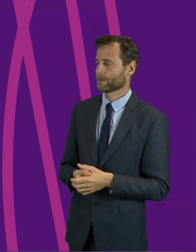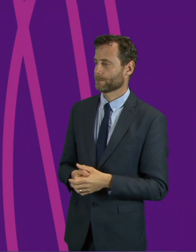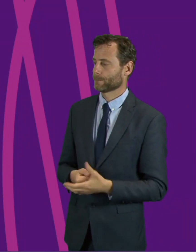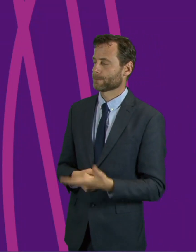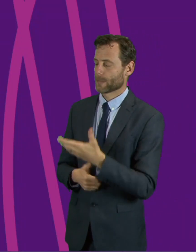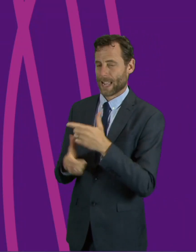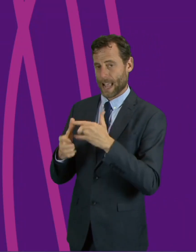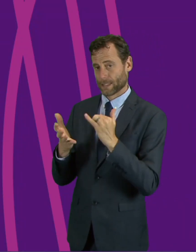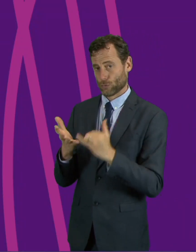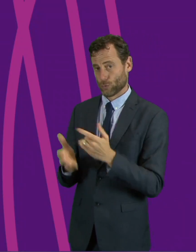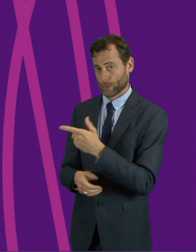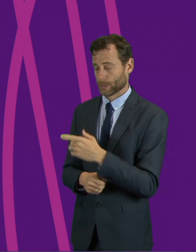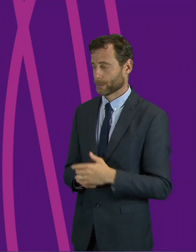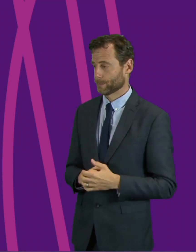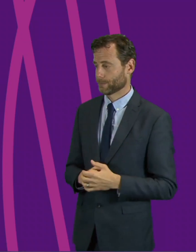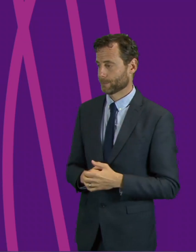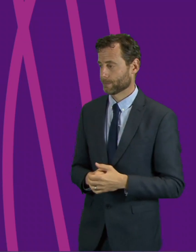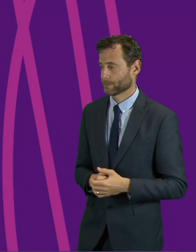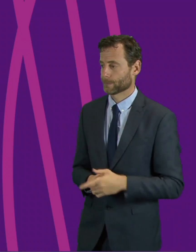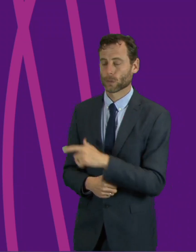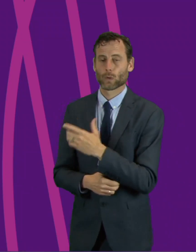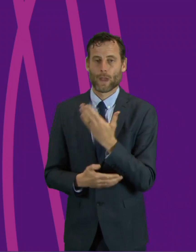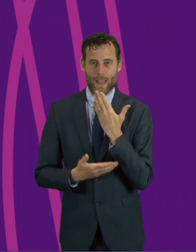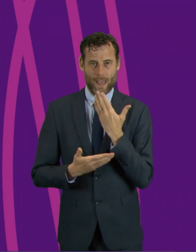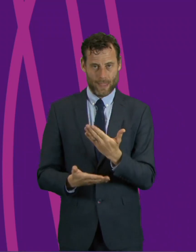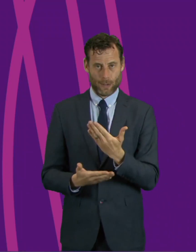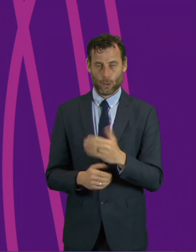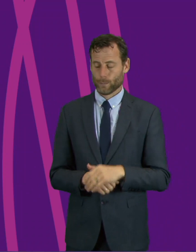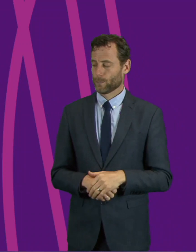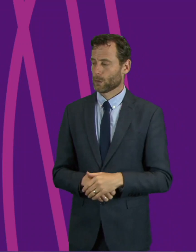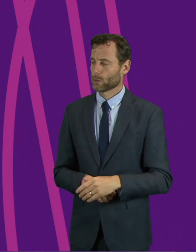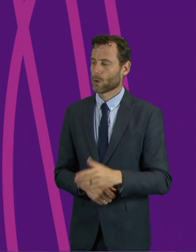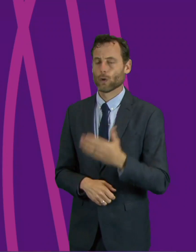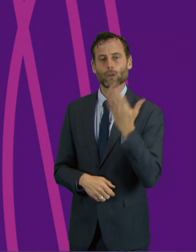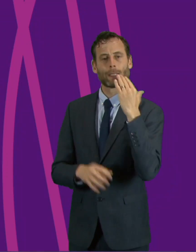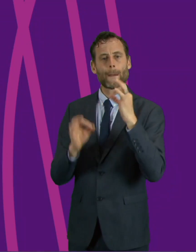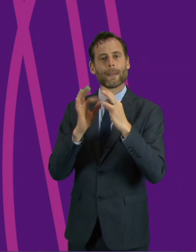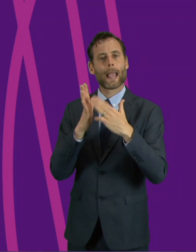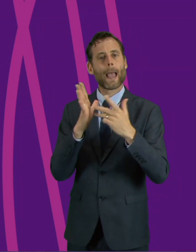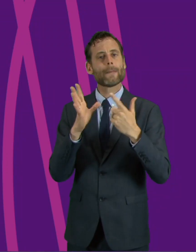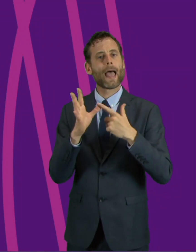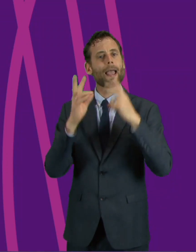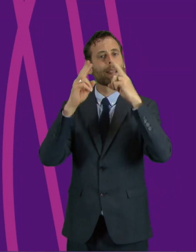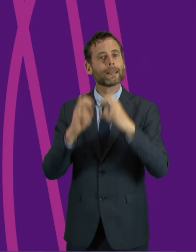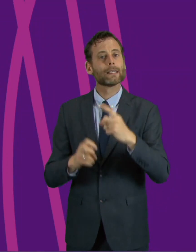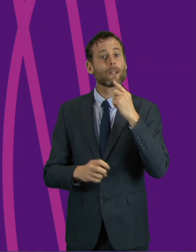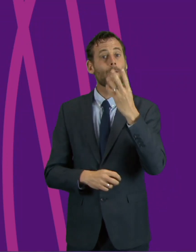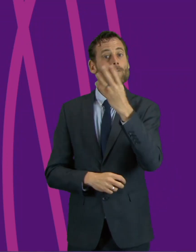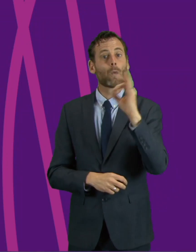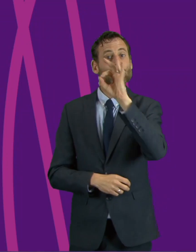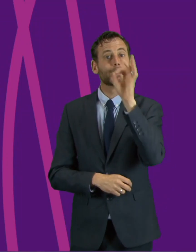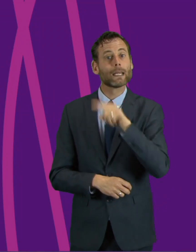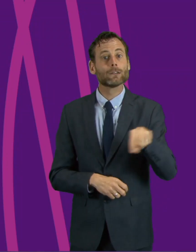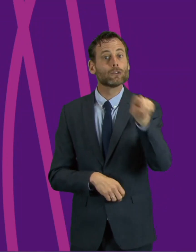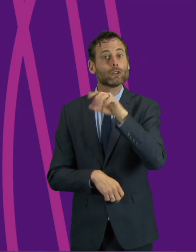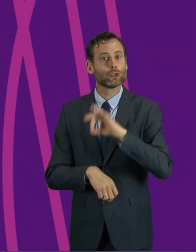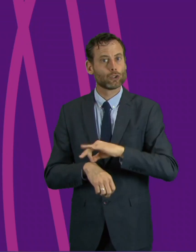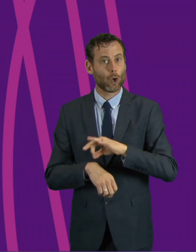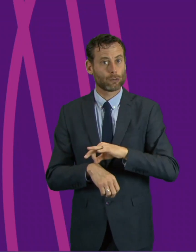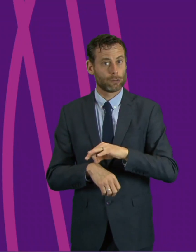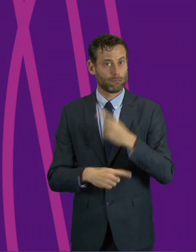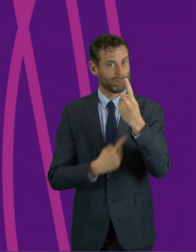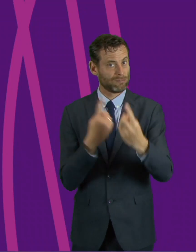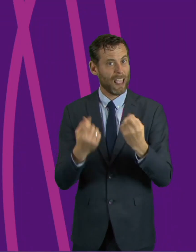Neil Findlay. Thank you, Presiding Officer. A recent poll by BMA Scotland showed that 40% of doctors were currently living with either